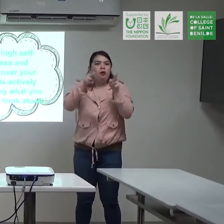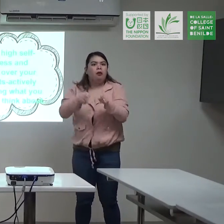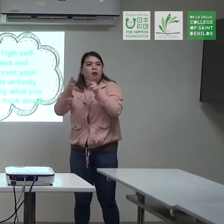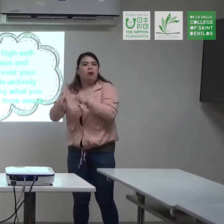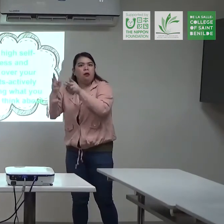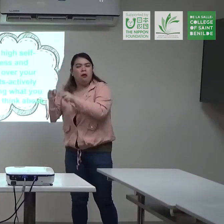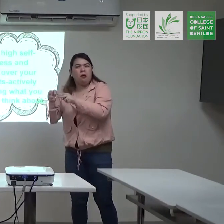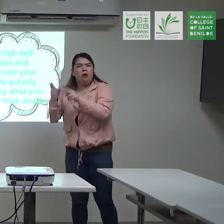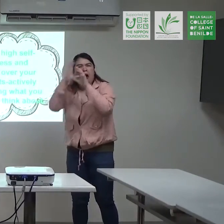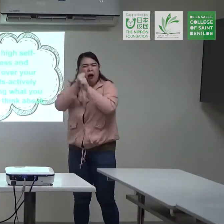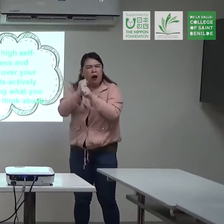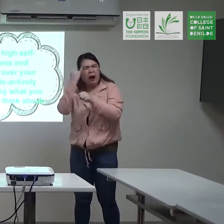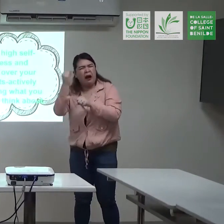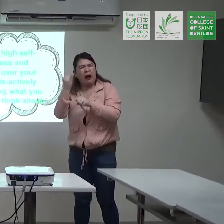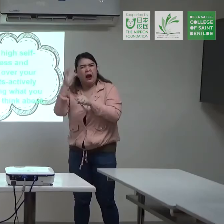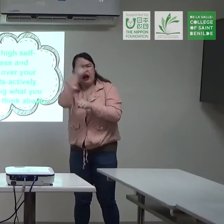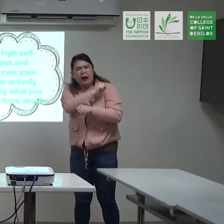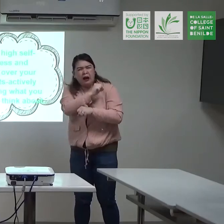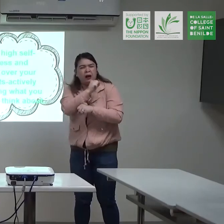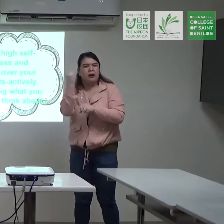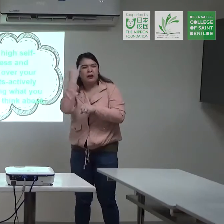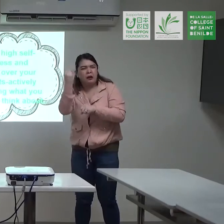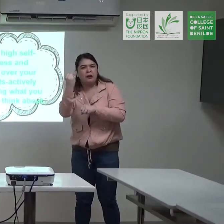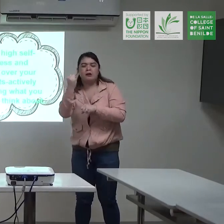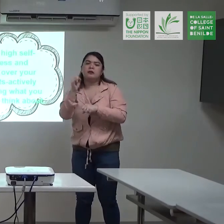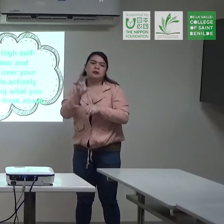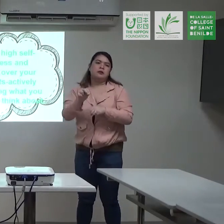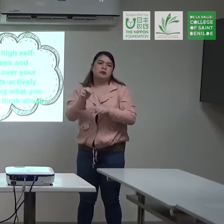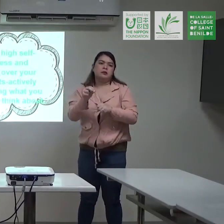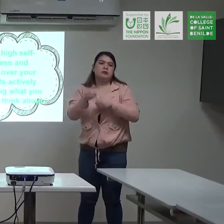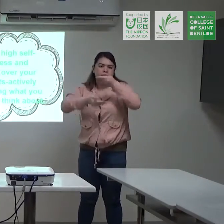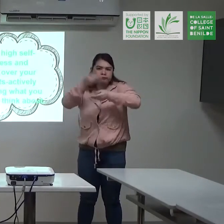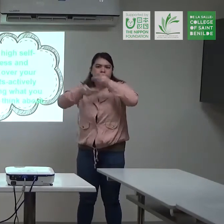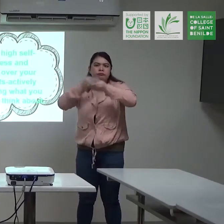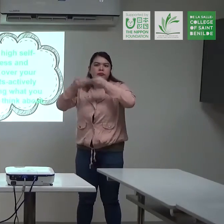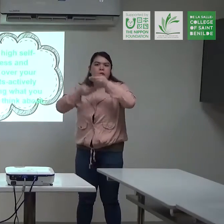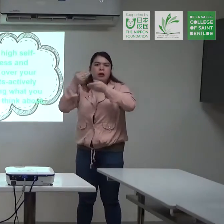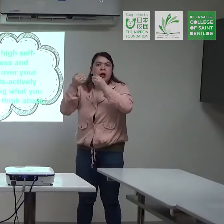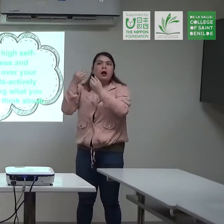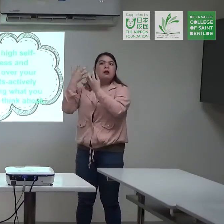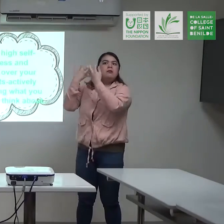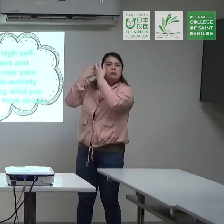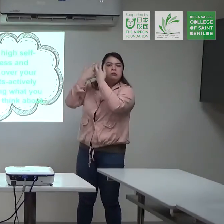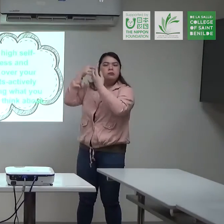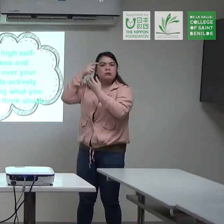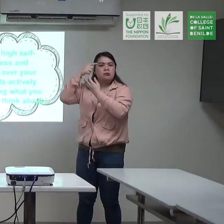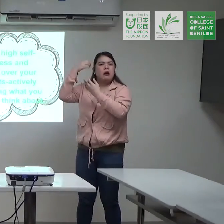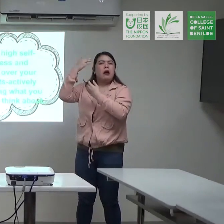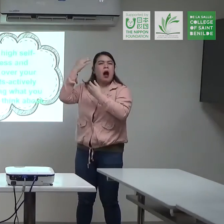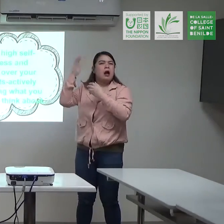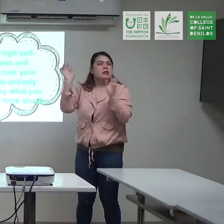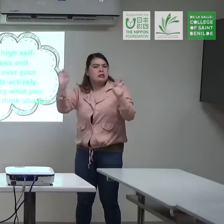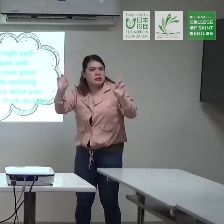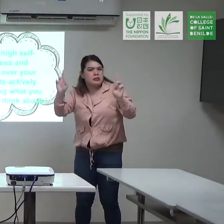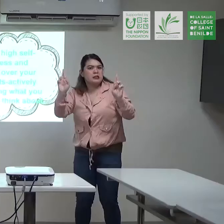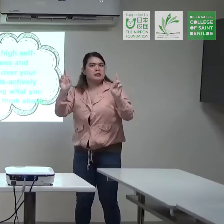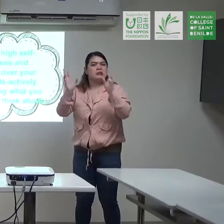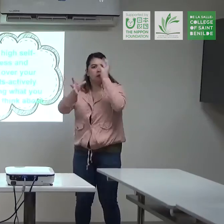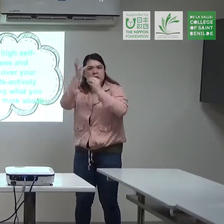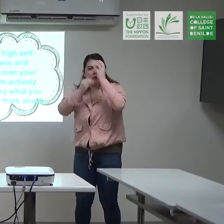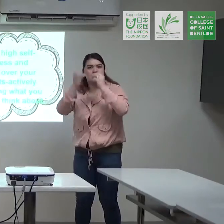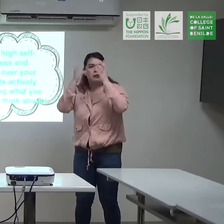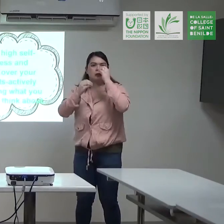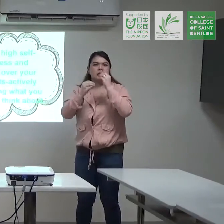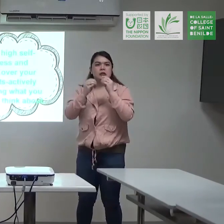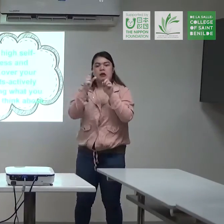So you have control over your thoughts actively. Active. So the key word